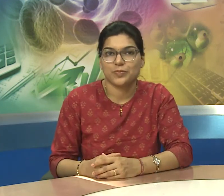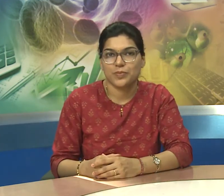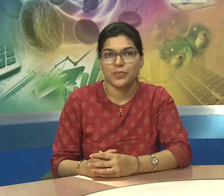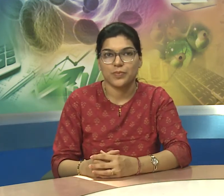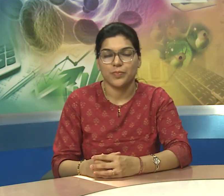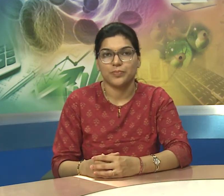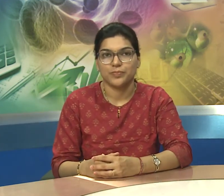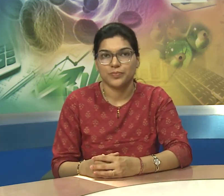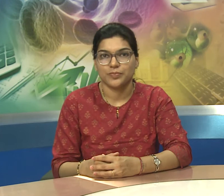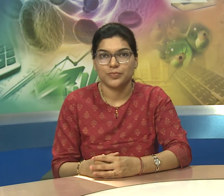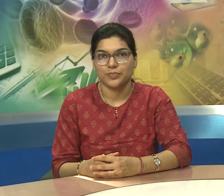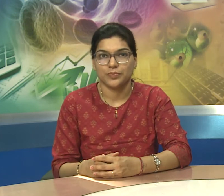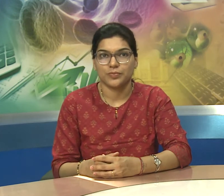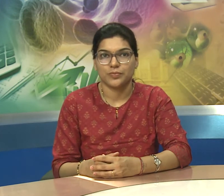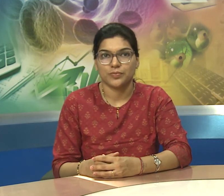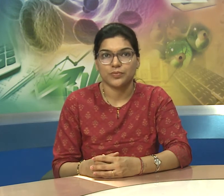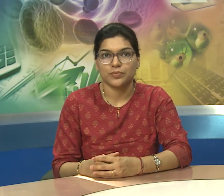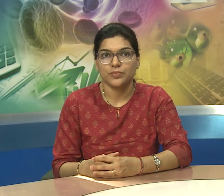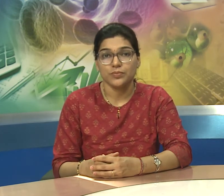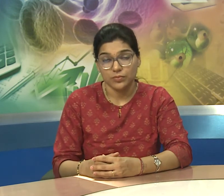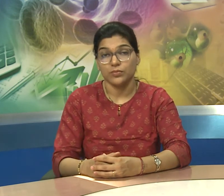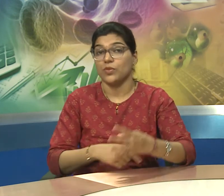the functions of distribution.